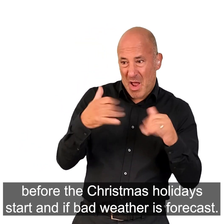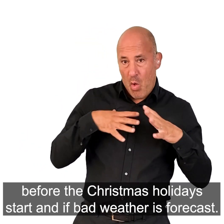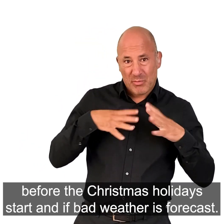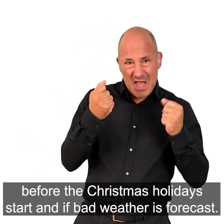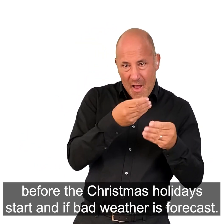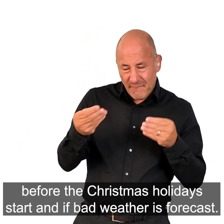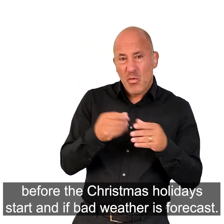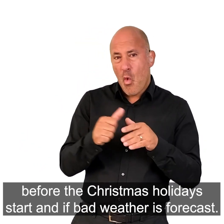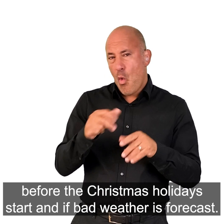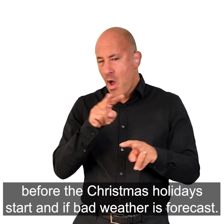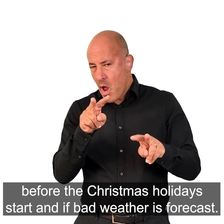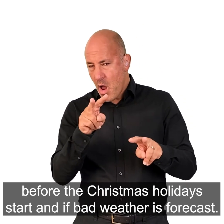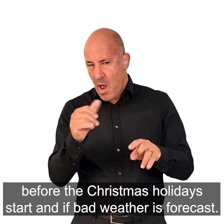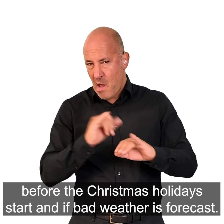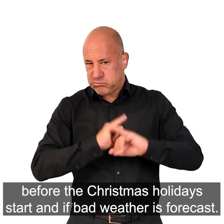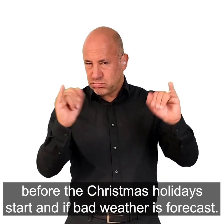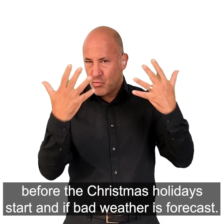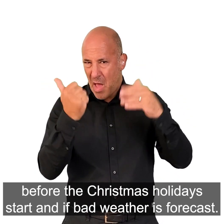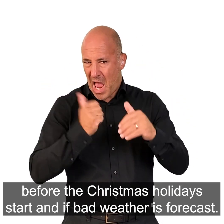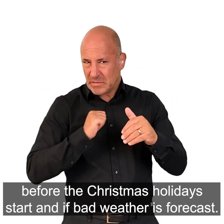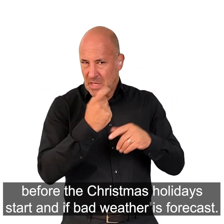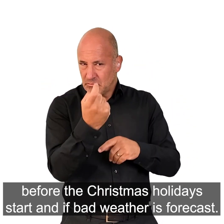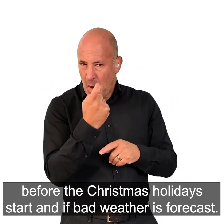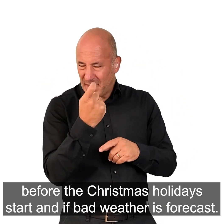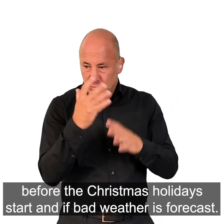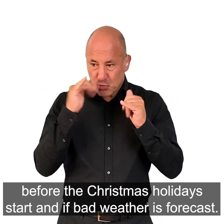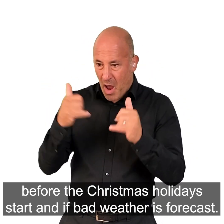before the Christmas holidays start and if bad weather is forecast.